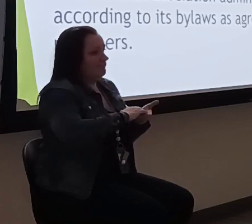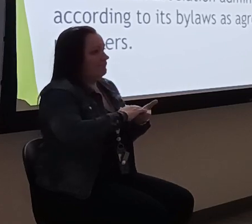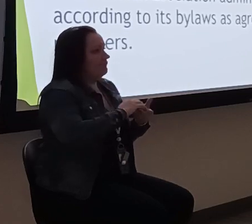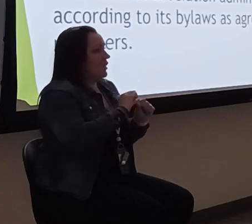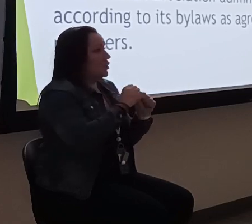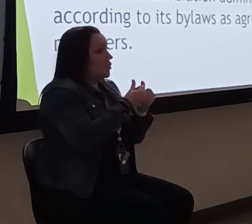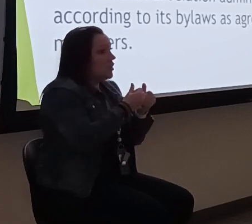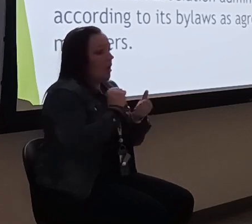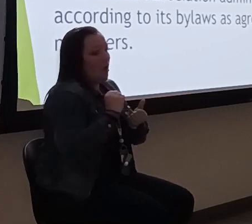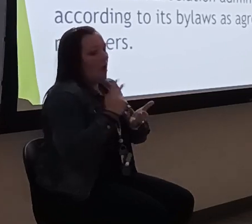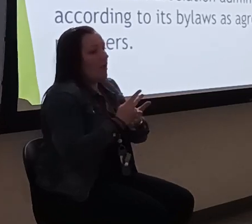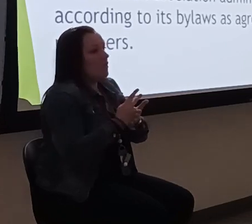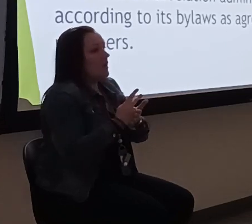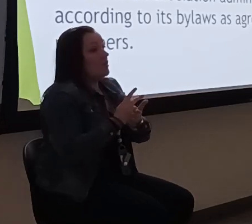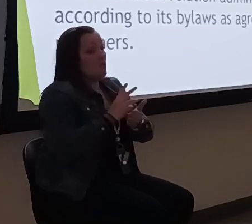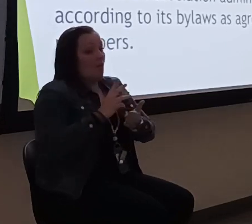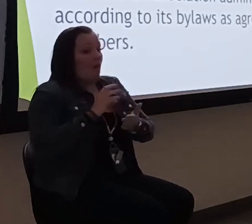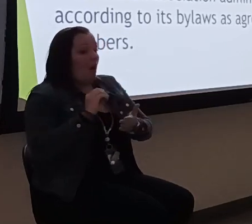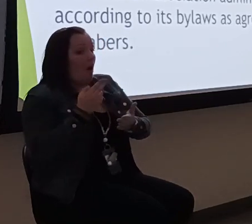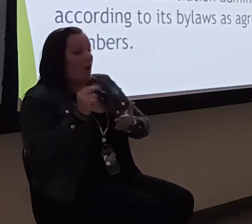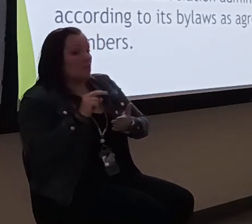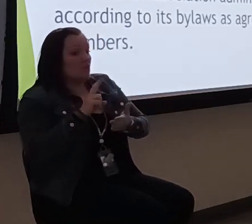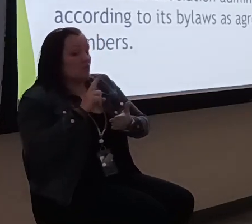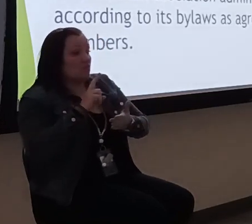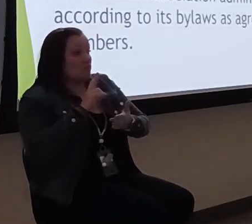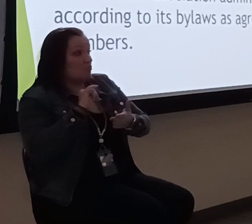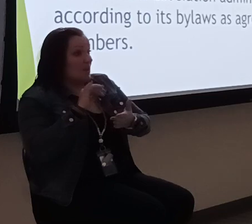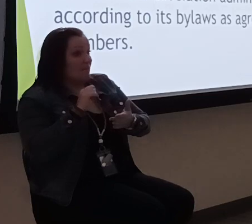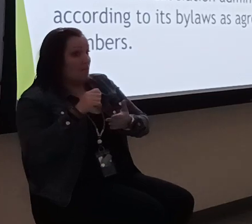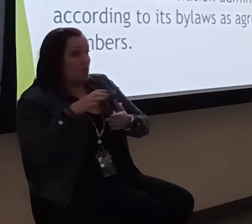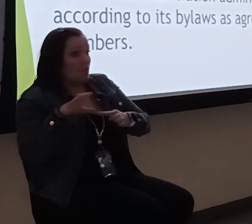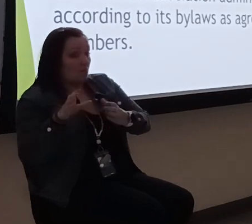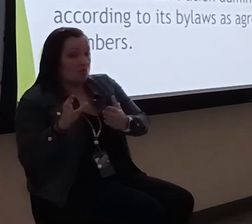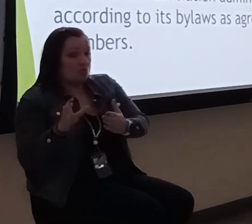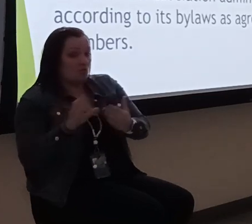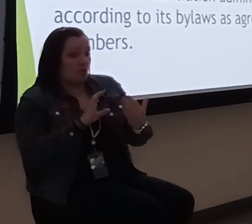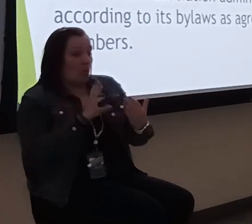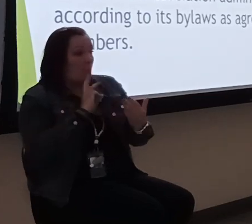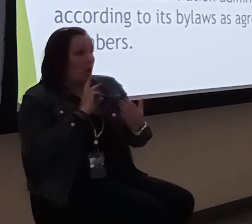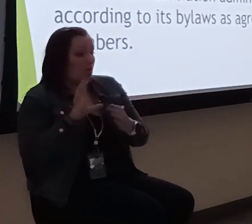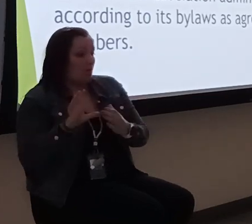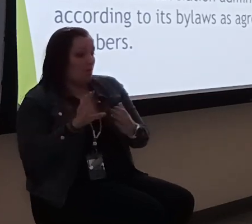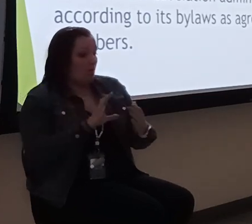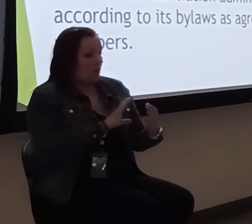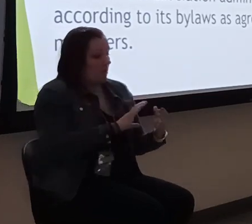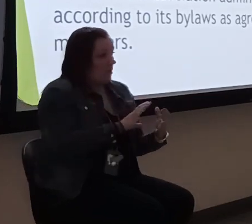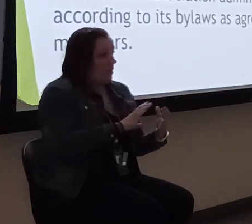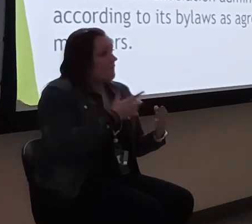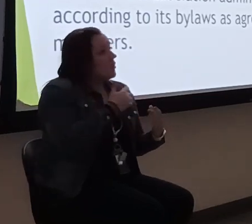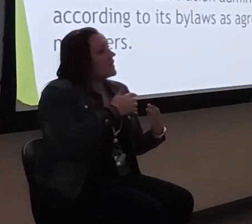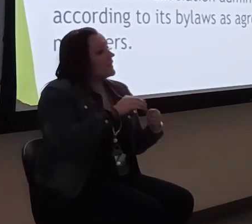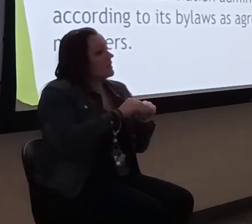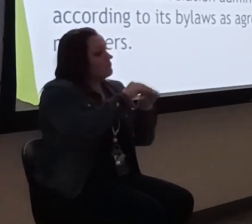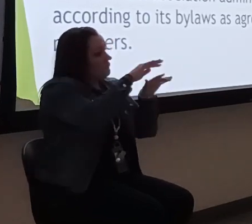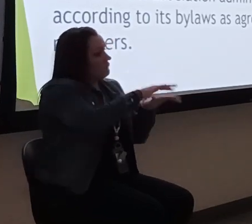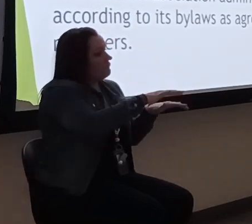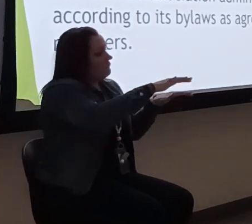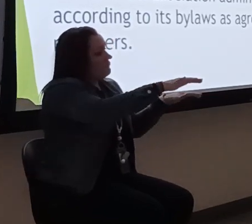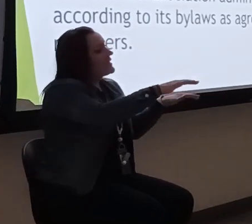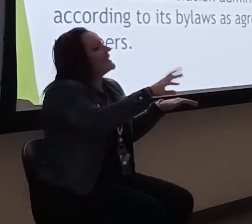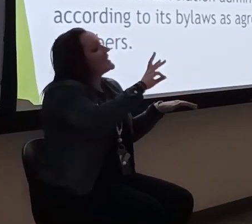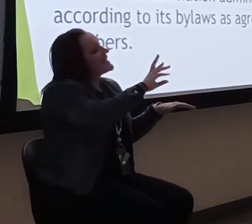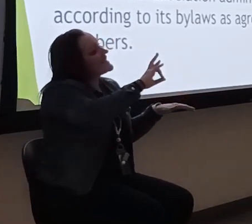to divert water from the Ogden River into Mill Creek for the irrigation of 67.5 acres of